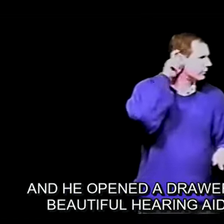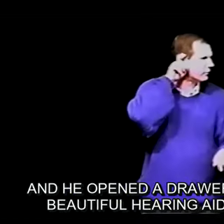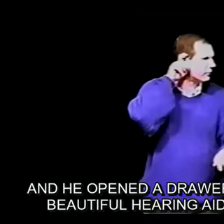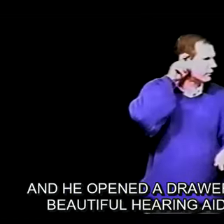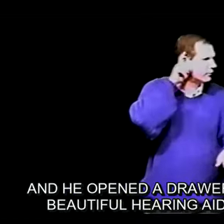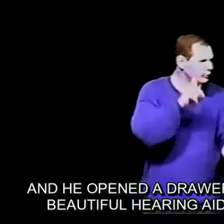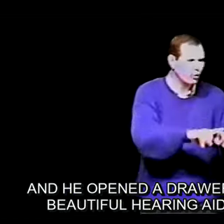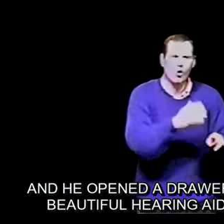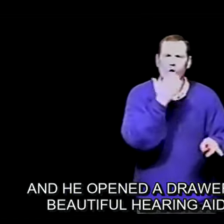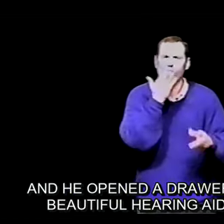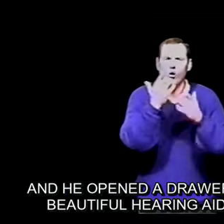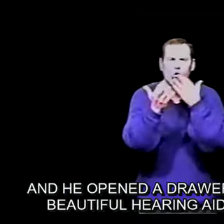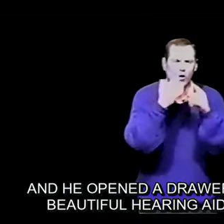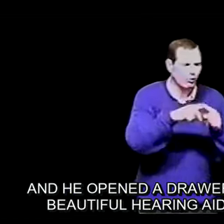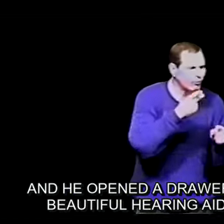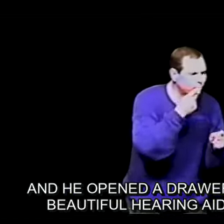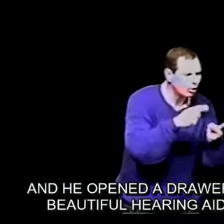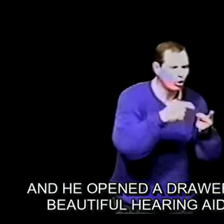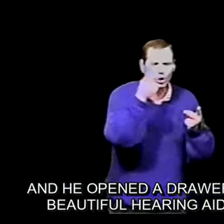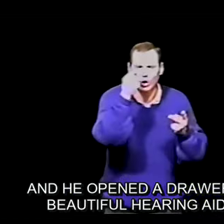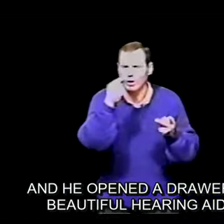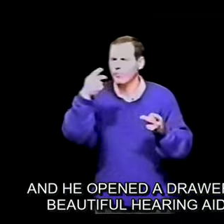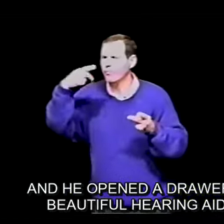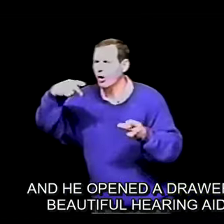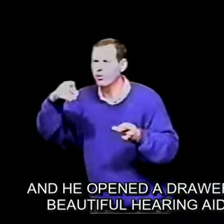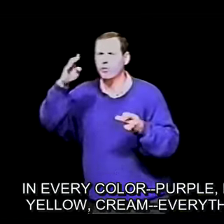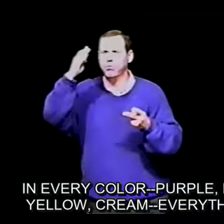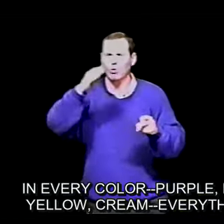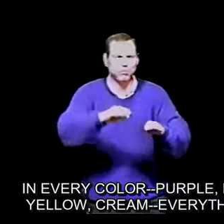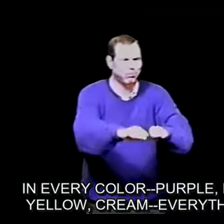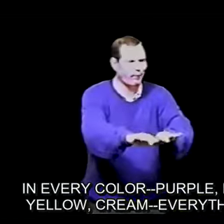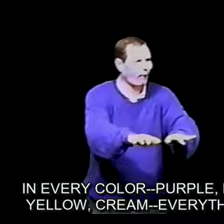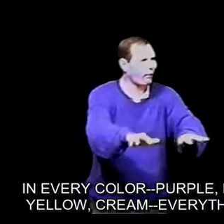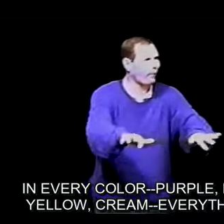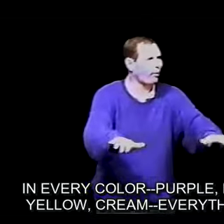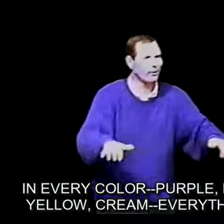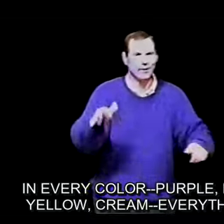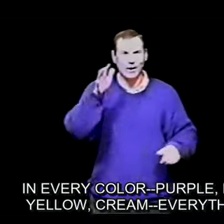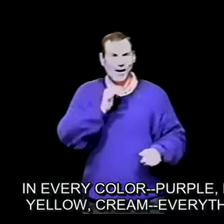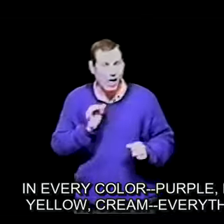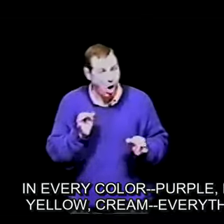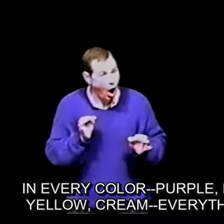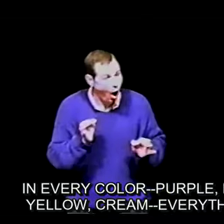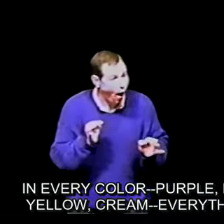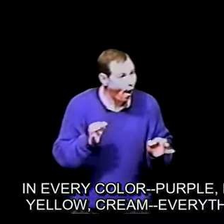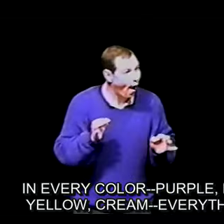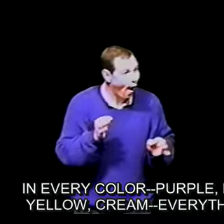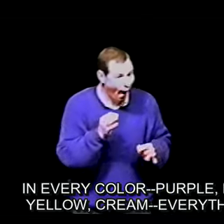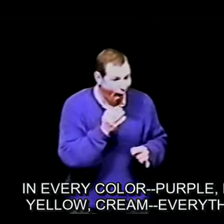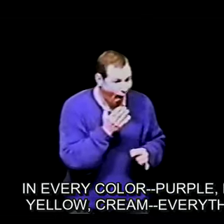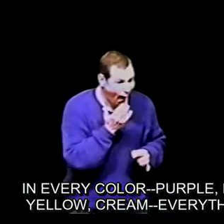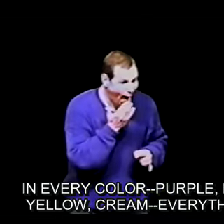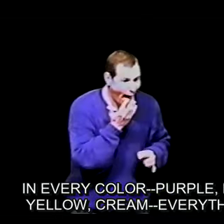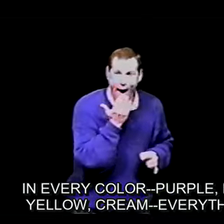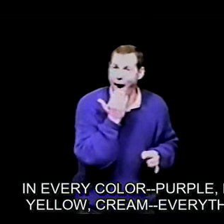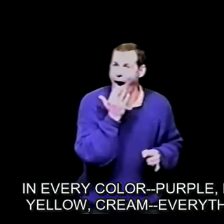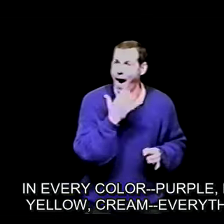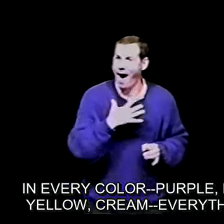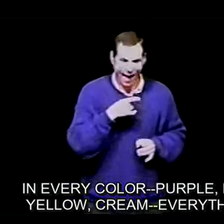beautiful hearing aids in every color, purple, pink, yellow, green, everything, a rainbow of